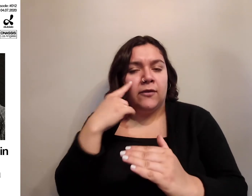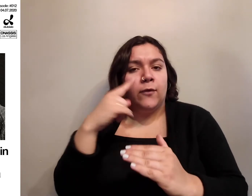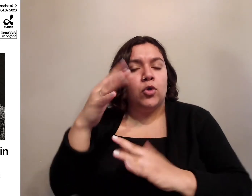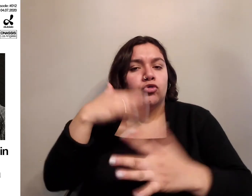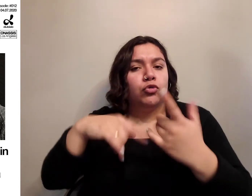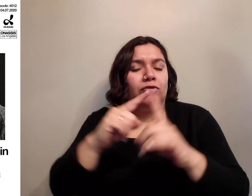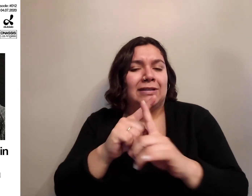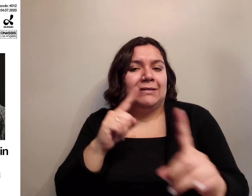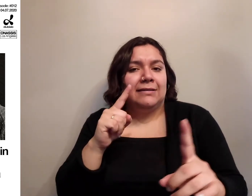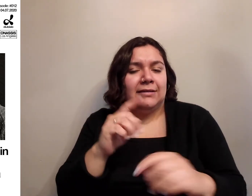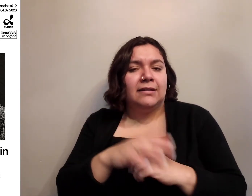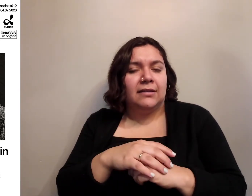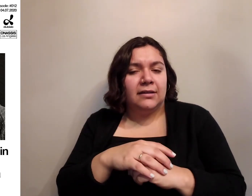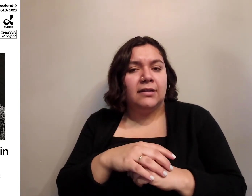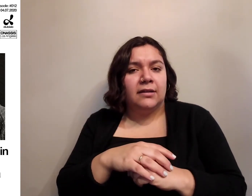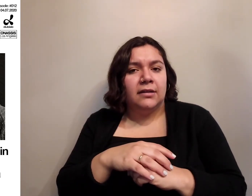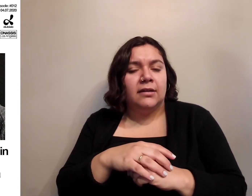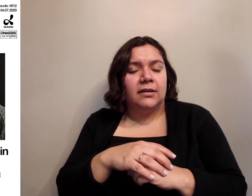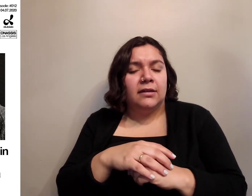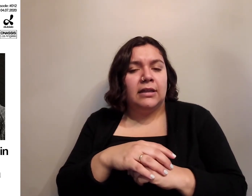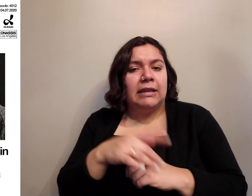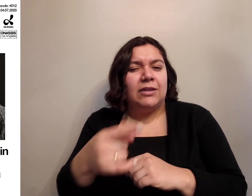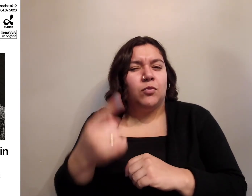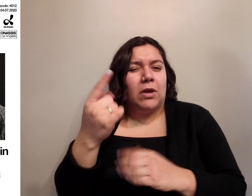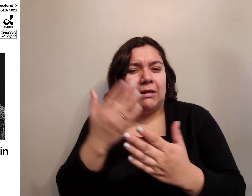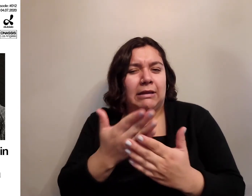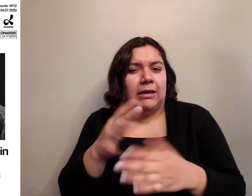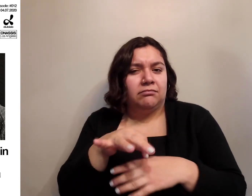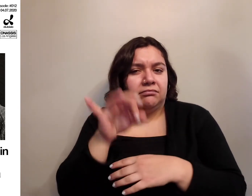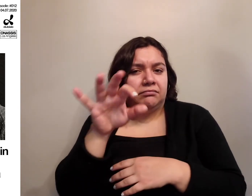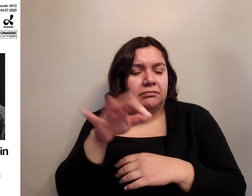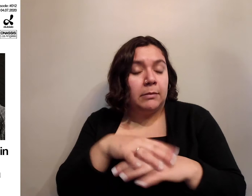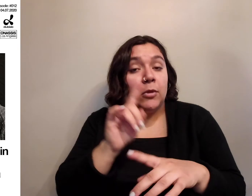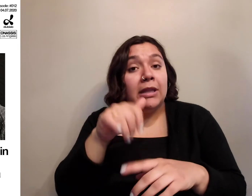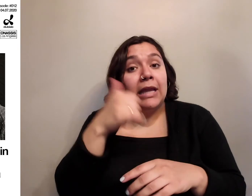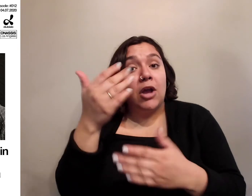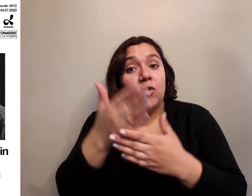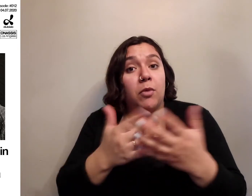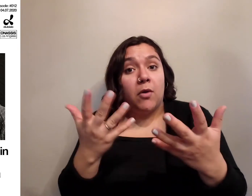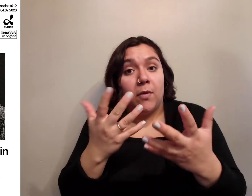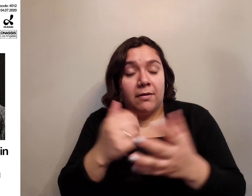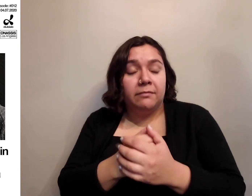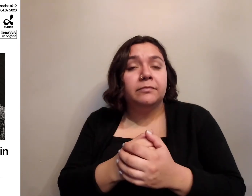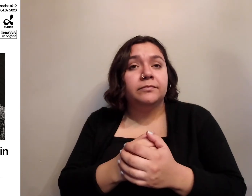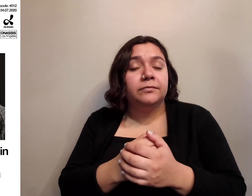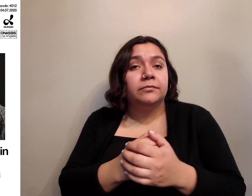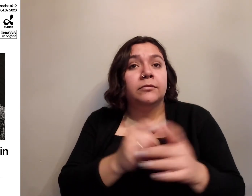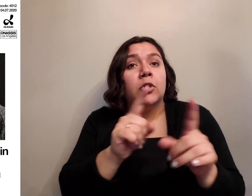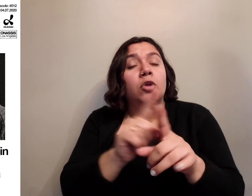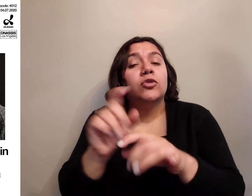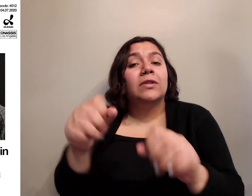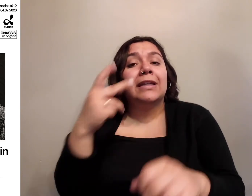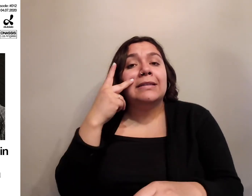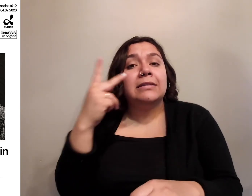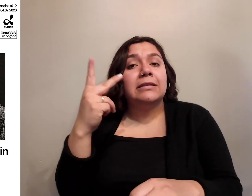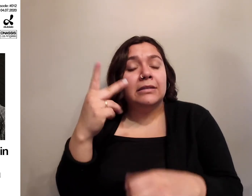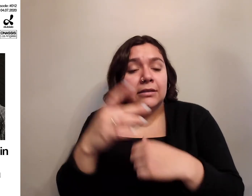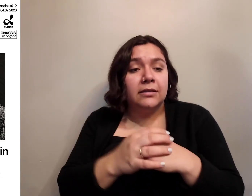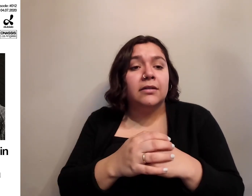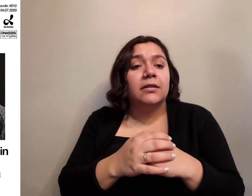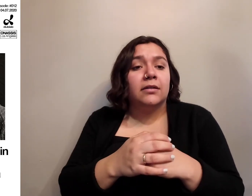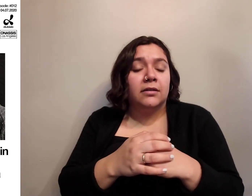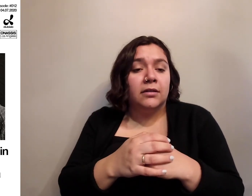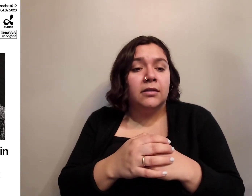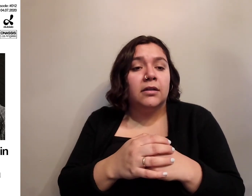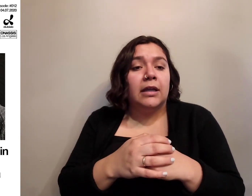social distancing. So that's one thing. I think the other part is that we can see the